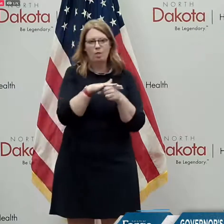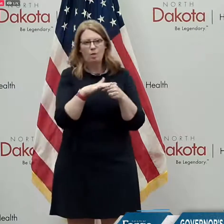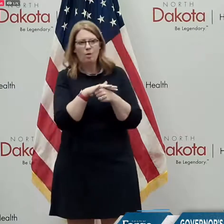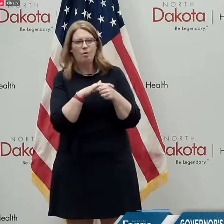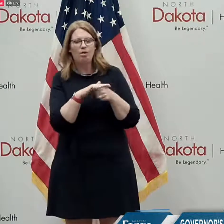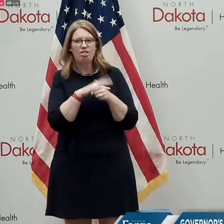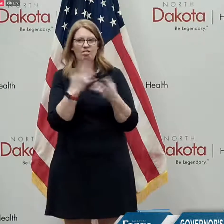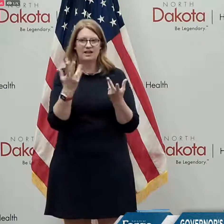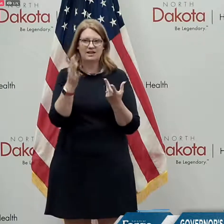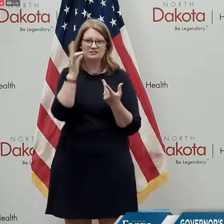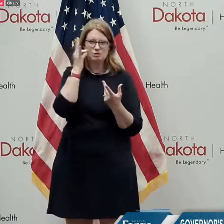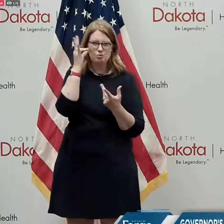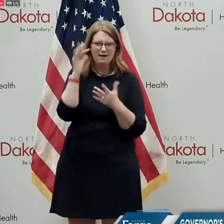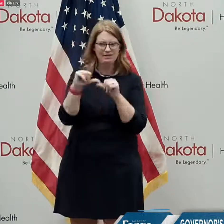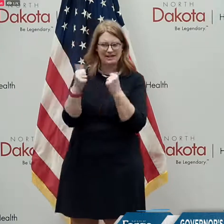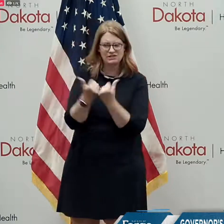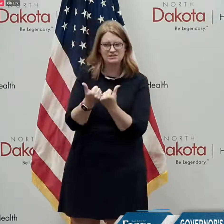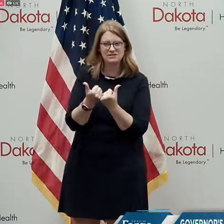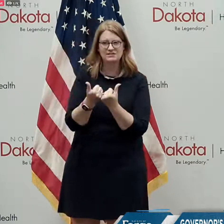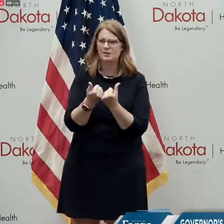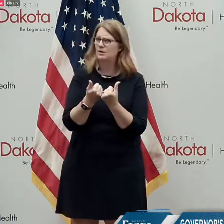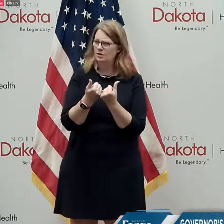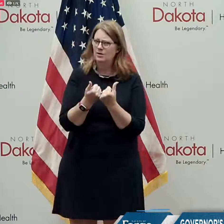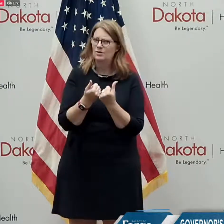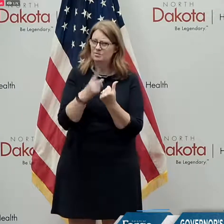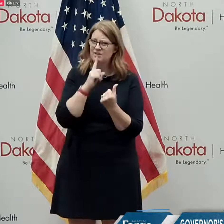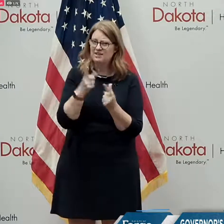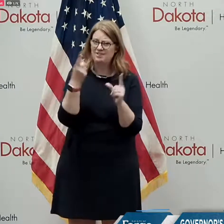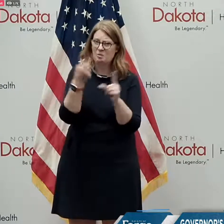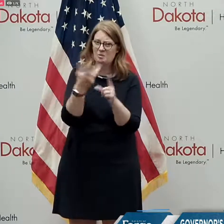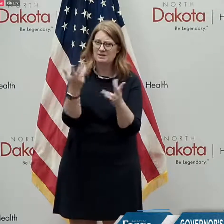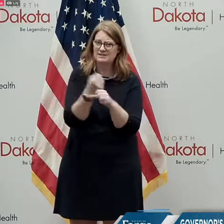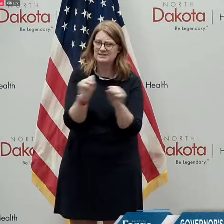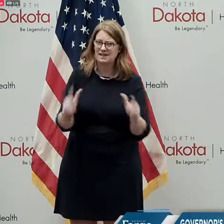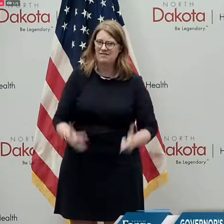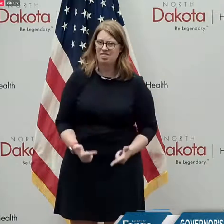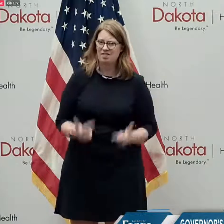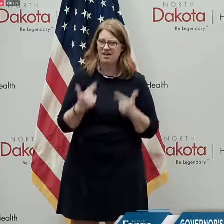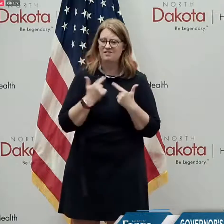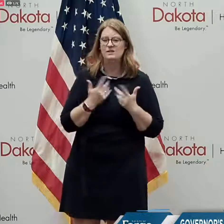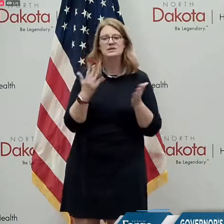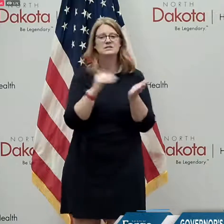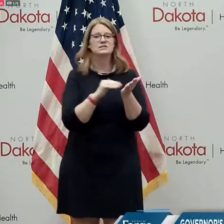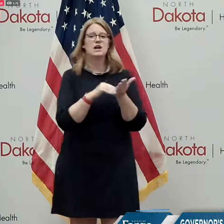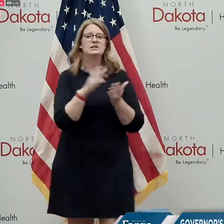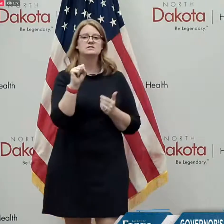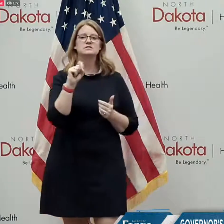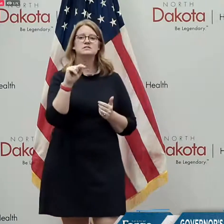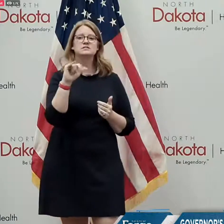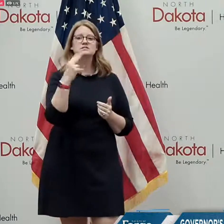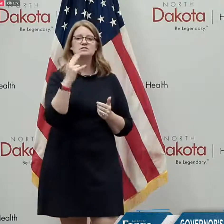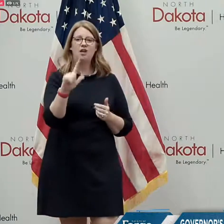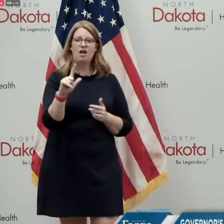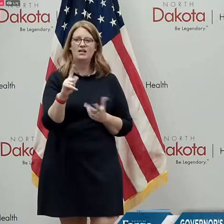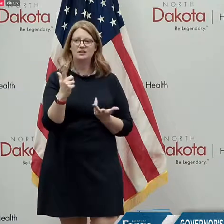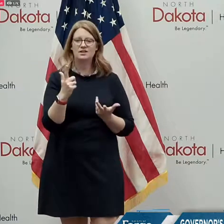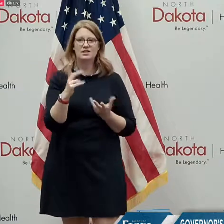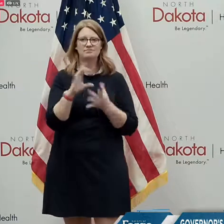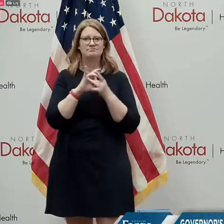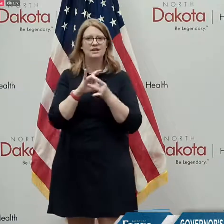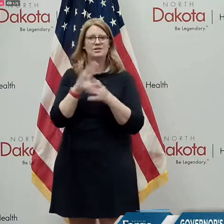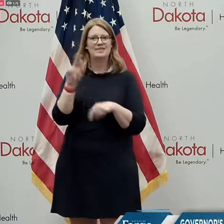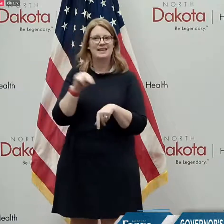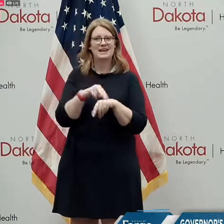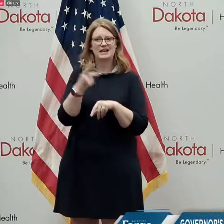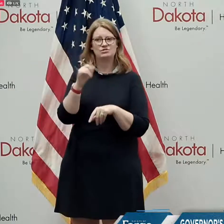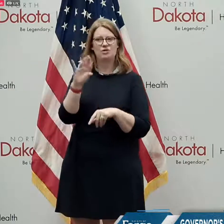agencies to save lives. And again, Dr. Stahl, again, through the National Guard, we're so fortunate. The timing of